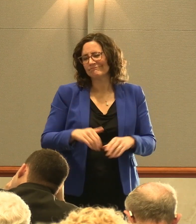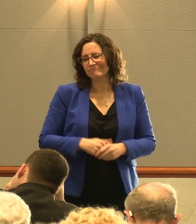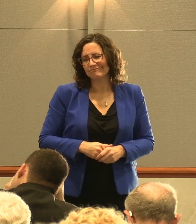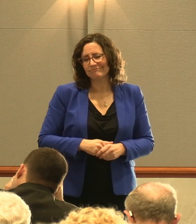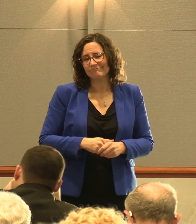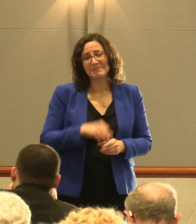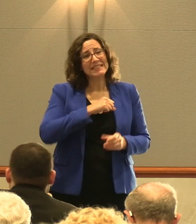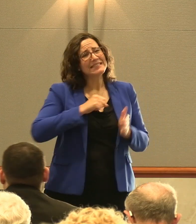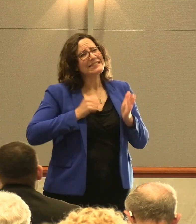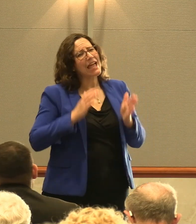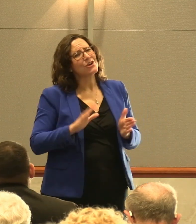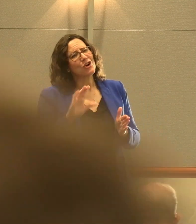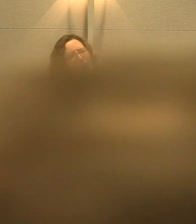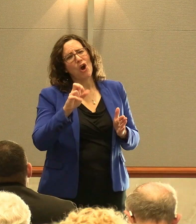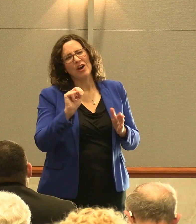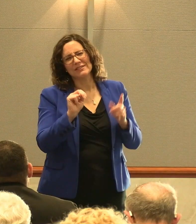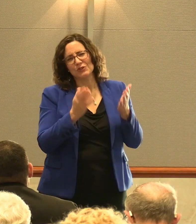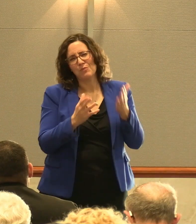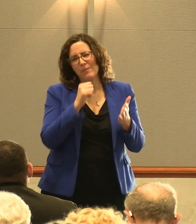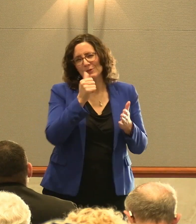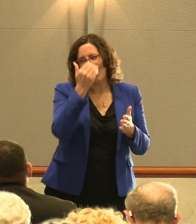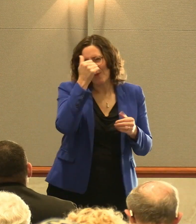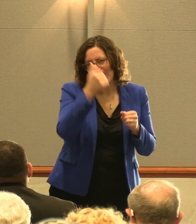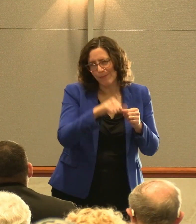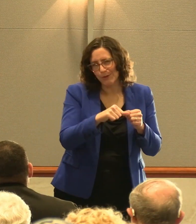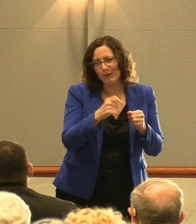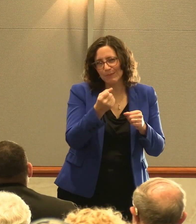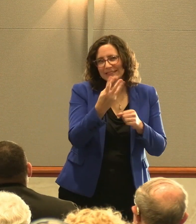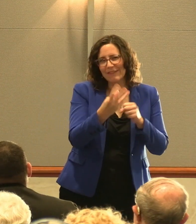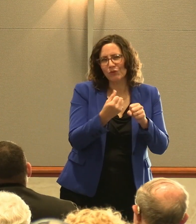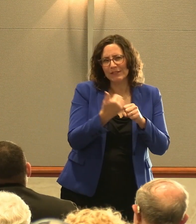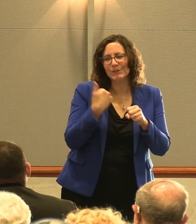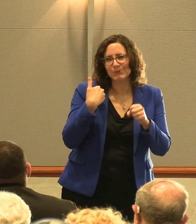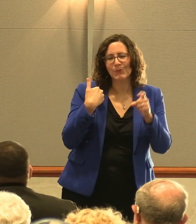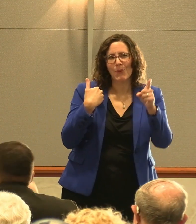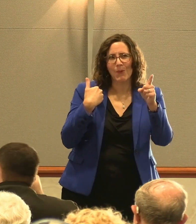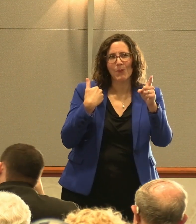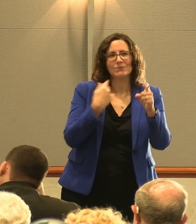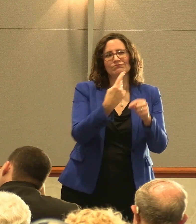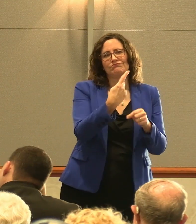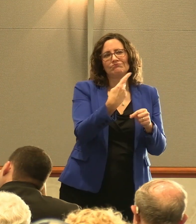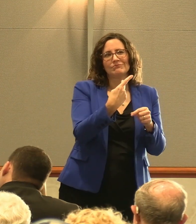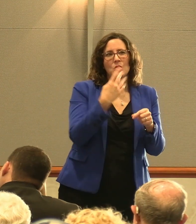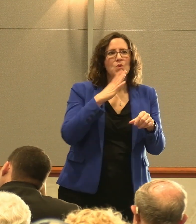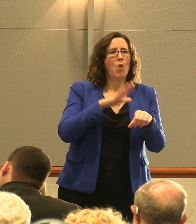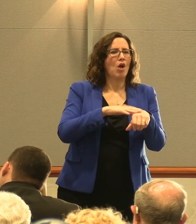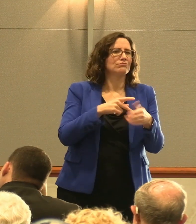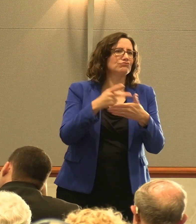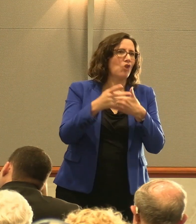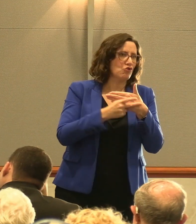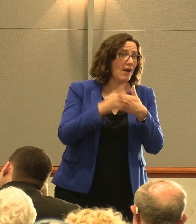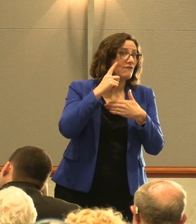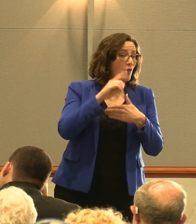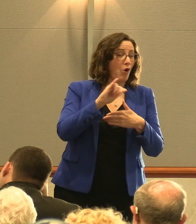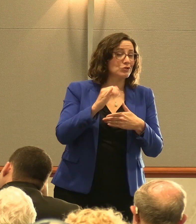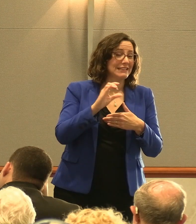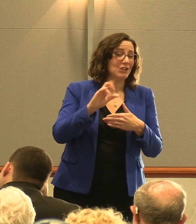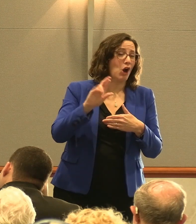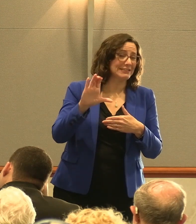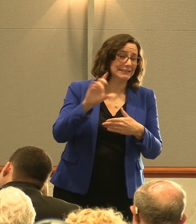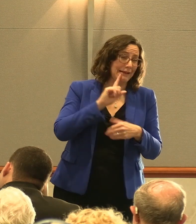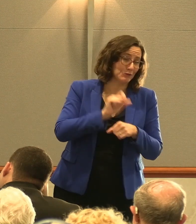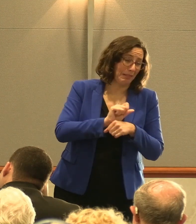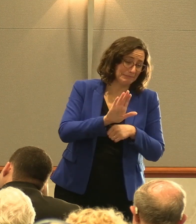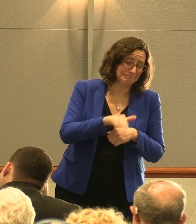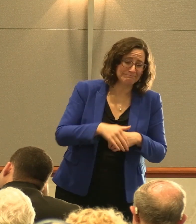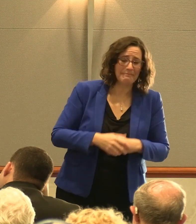Senator Cardin, you probably don't remember this, but several years ago, you and I were on a program for the JCRC,